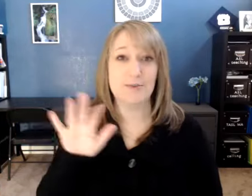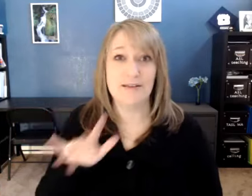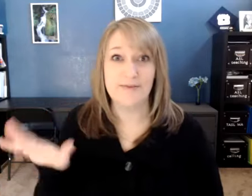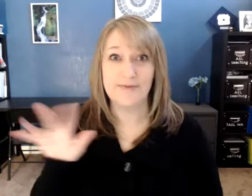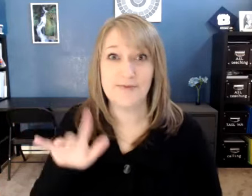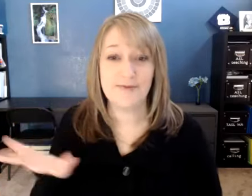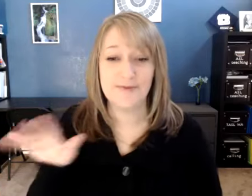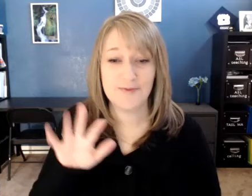fingerspell.